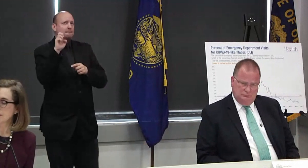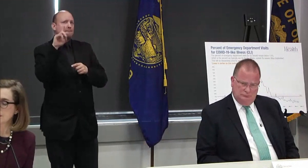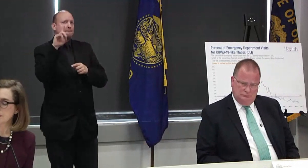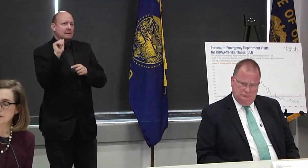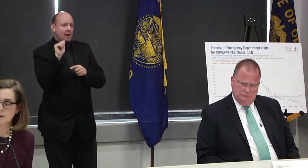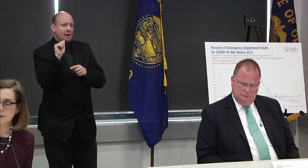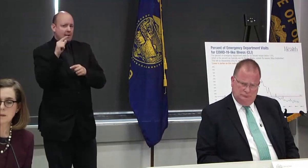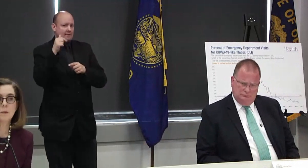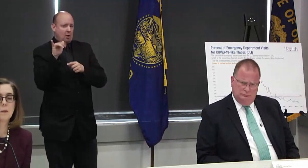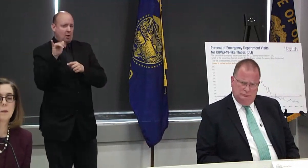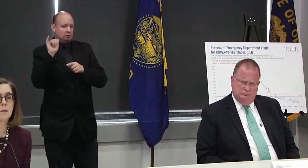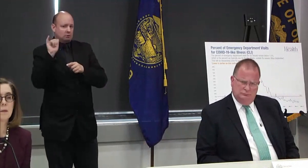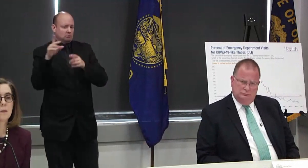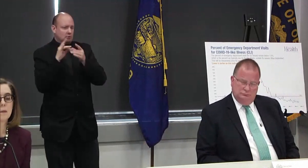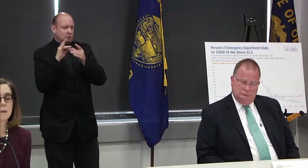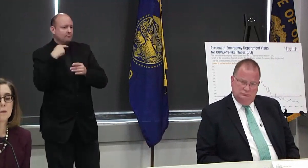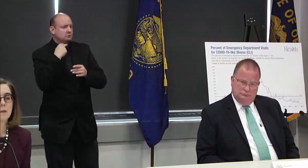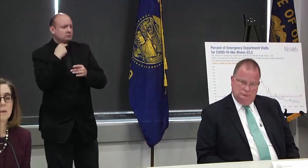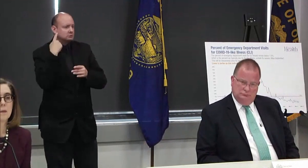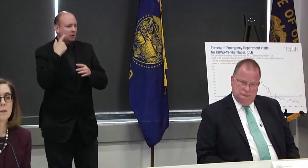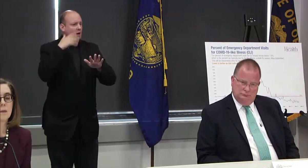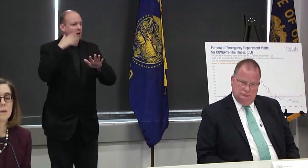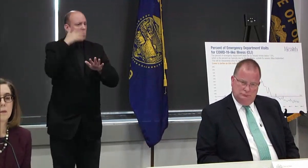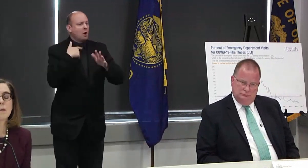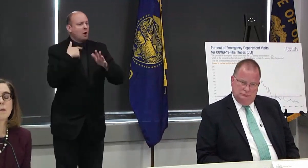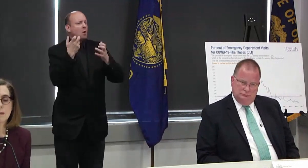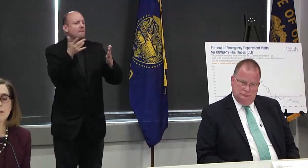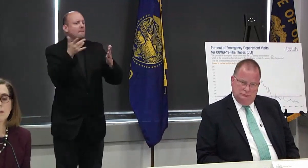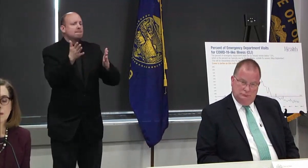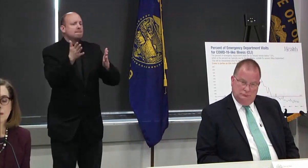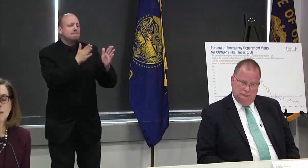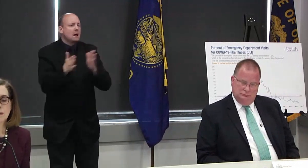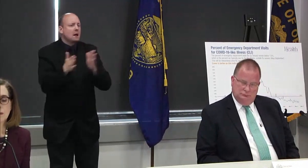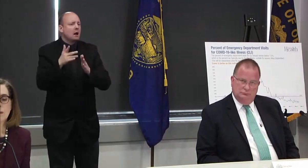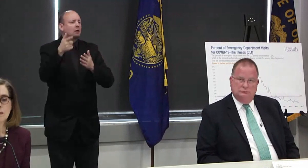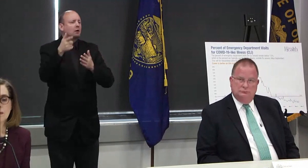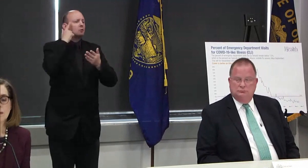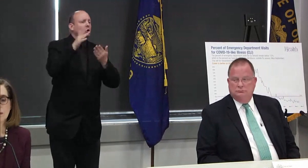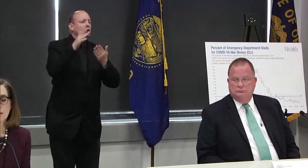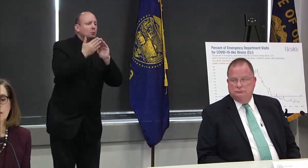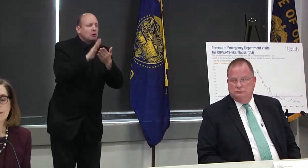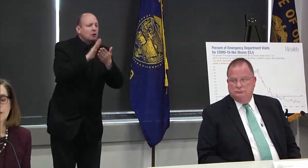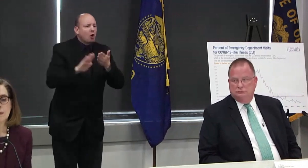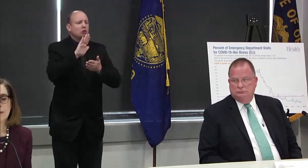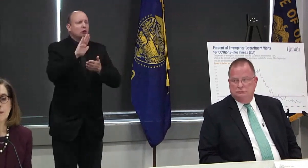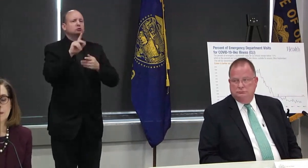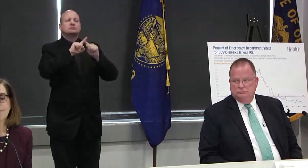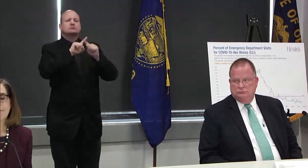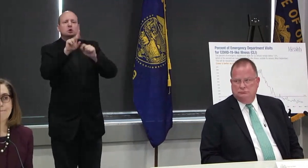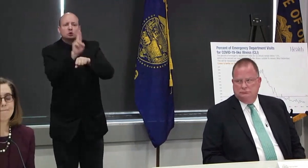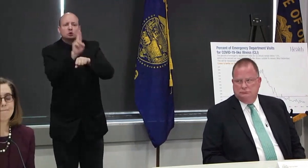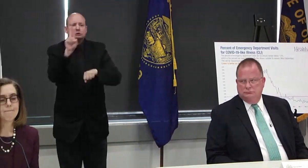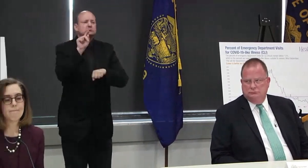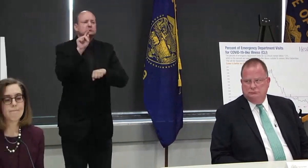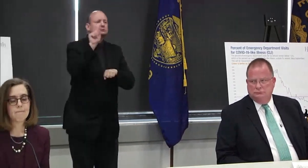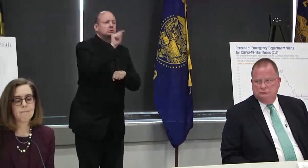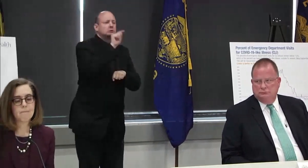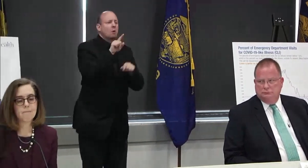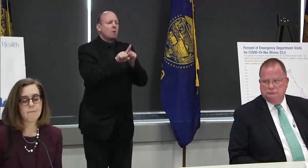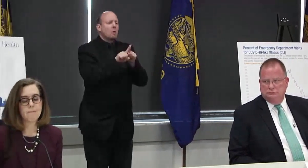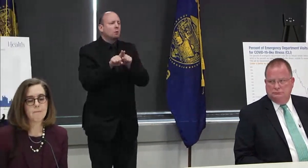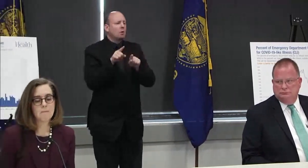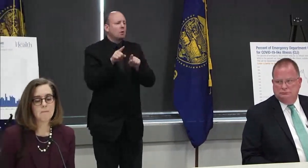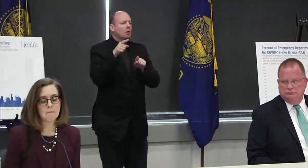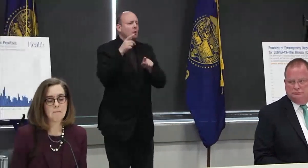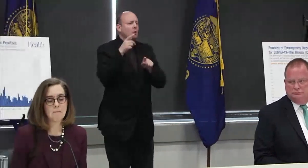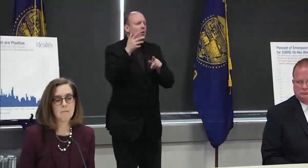wanted to find out what your plans are for community colleges and universities. And along that line, what are you going to do about major